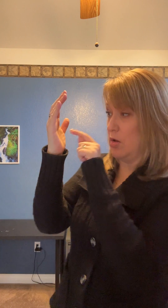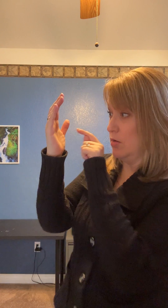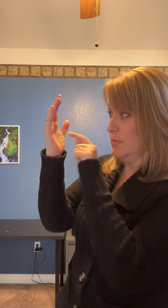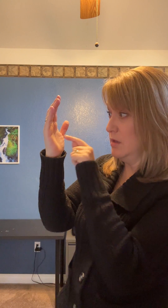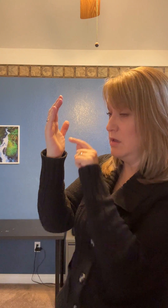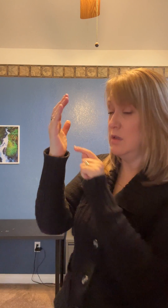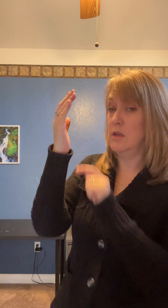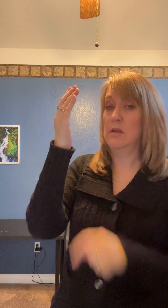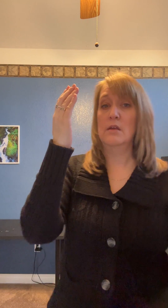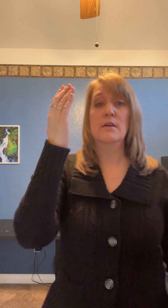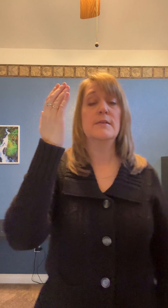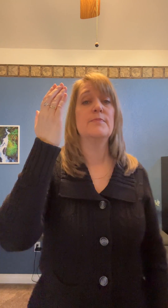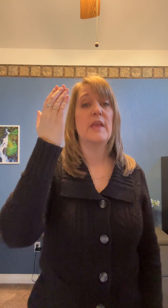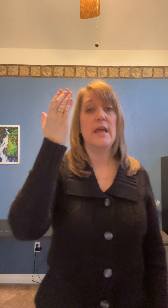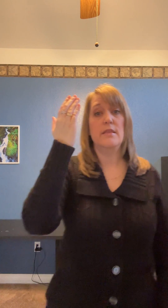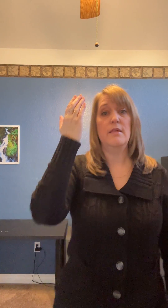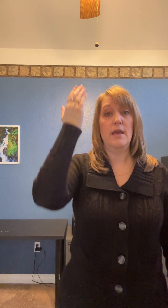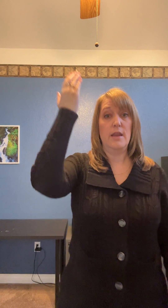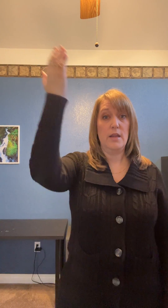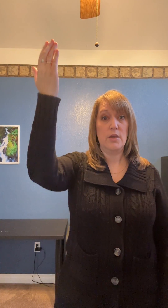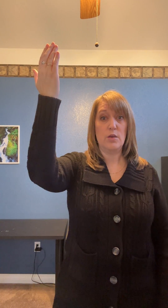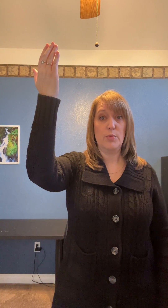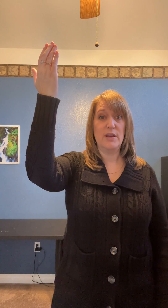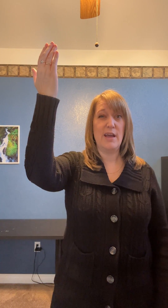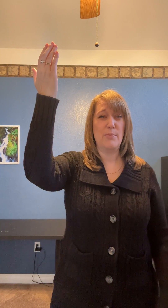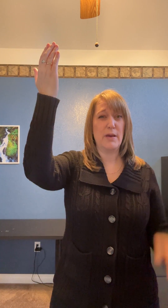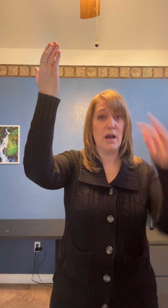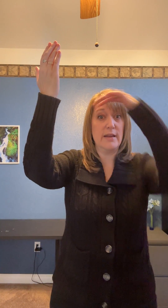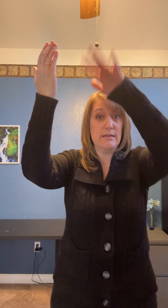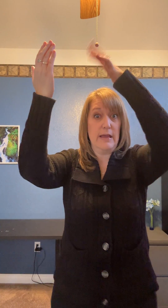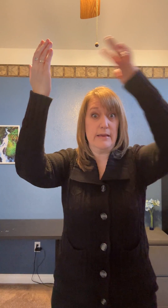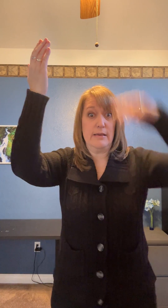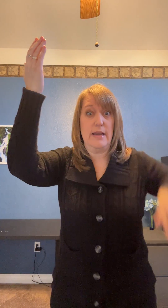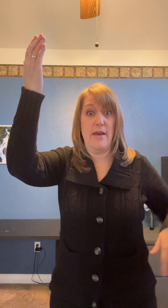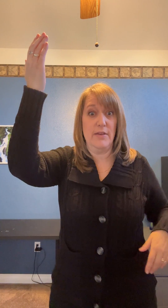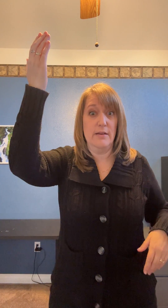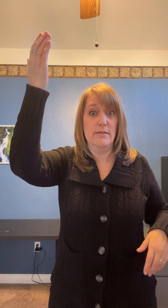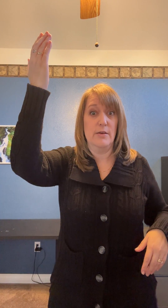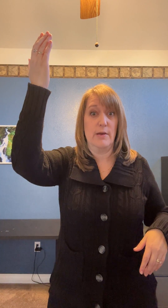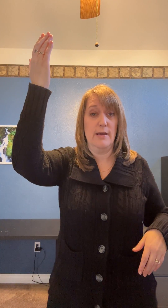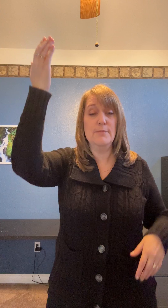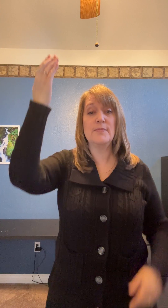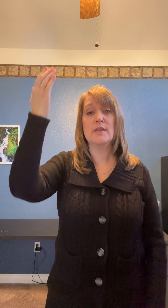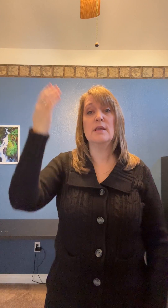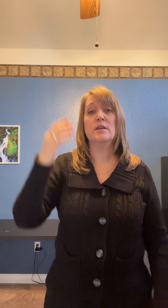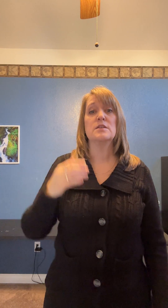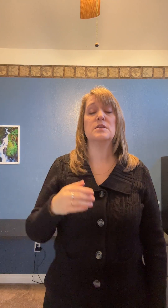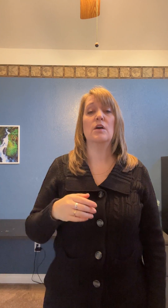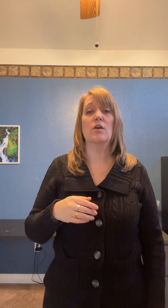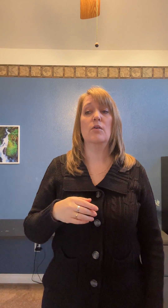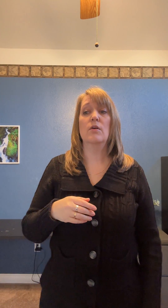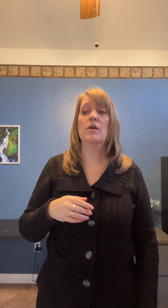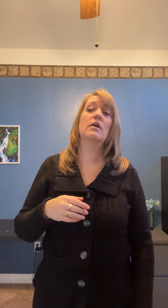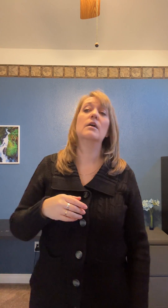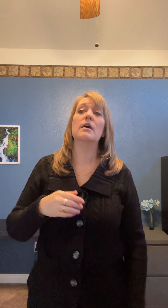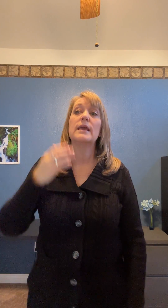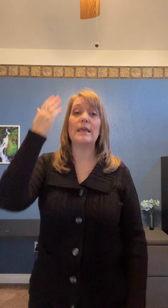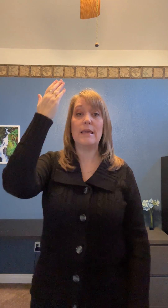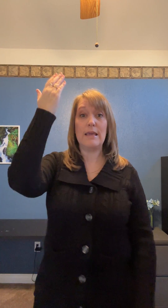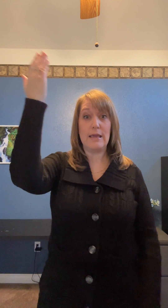palm. And then you put it up kind of like in heaven, okay? So he